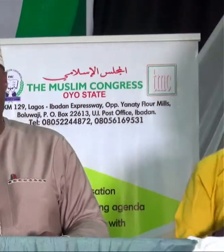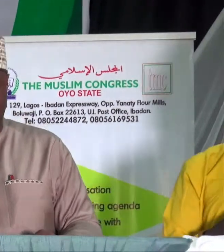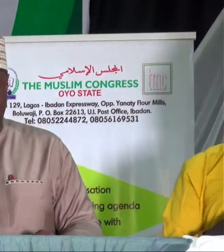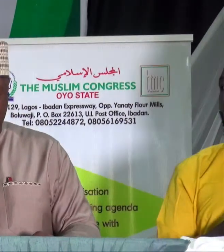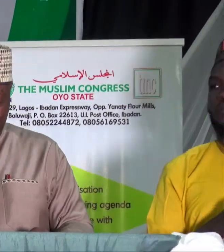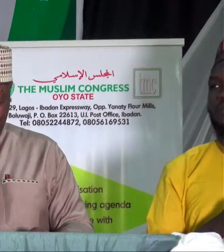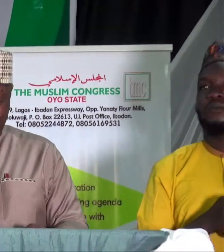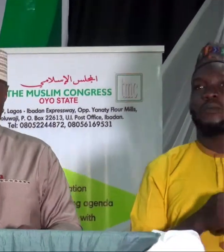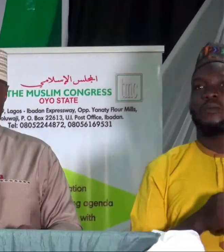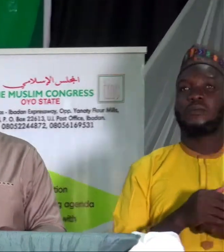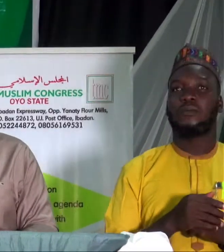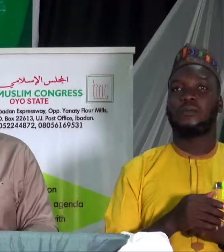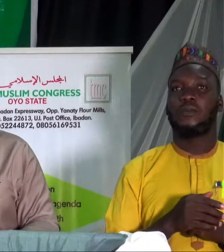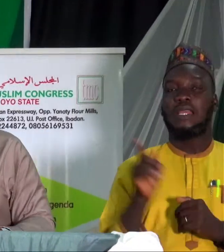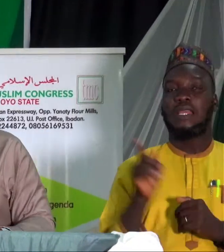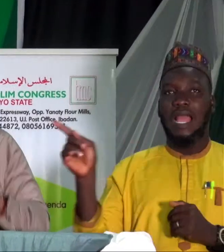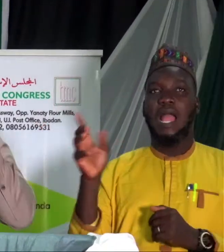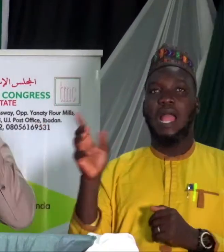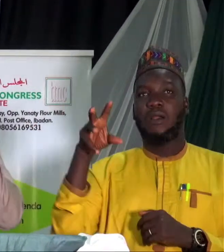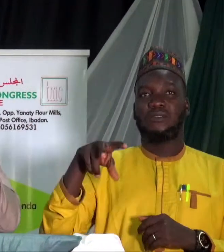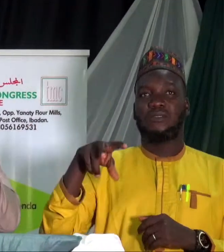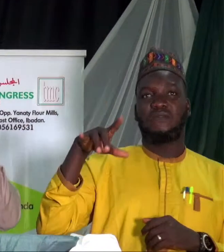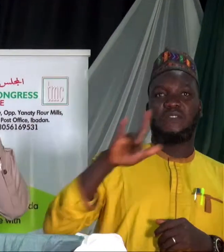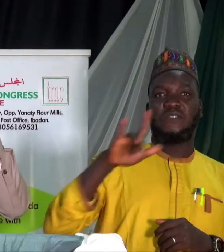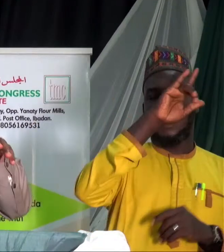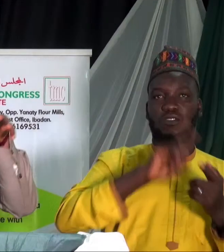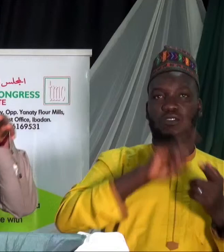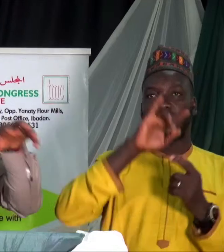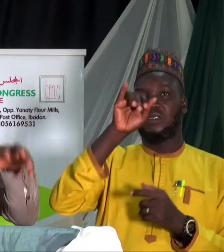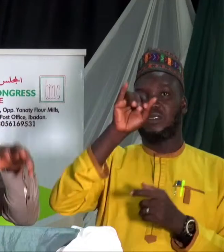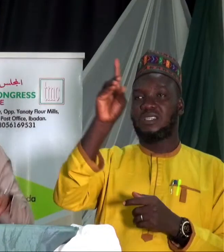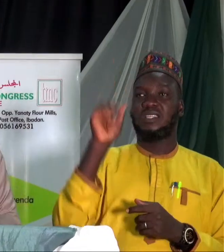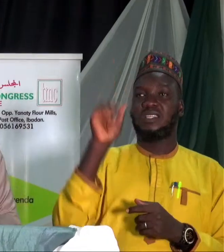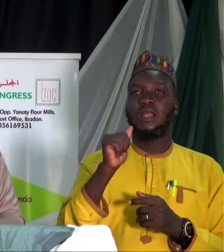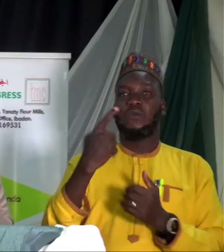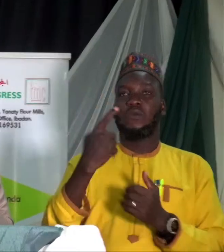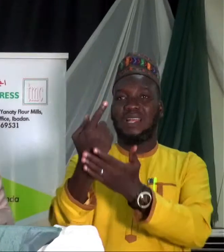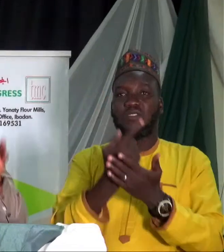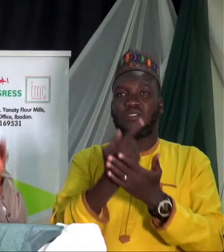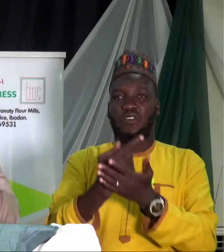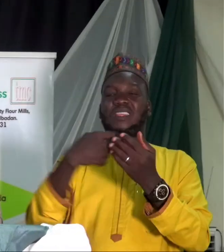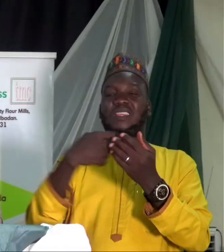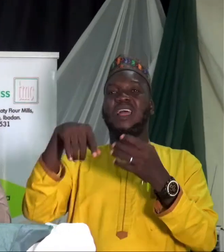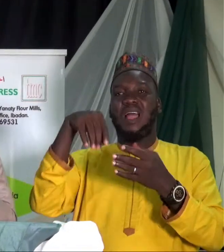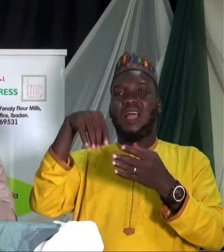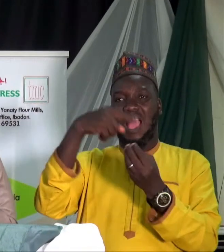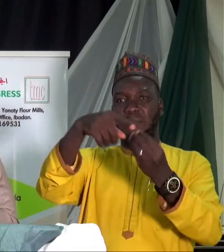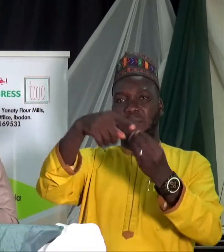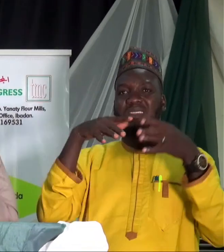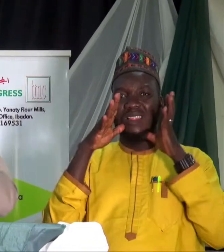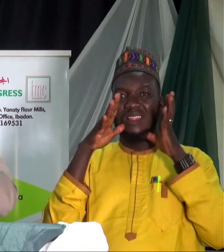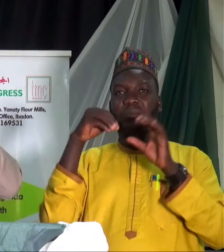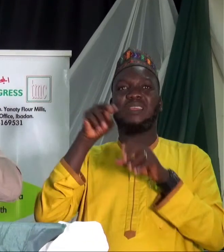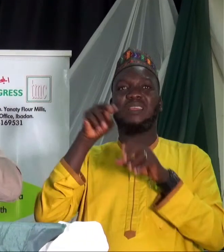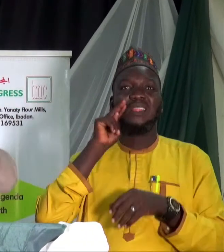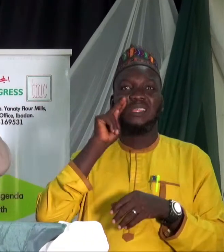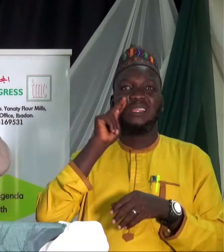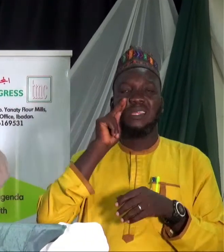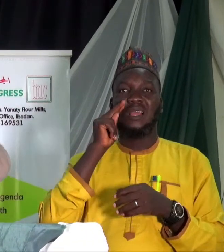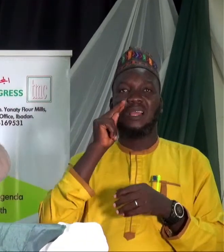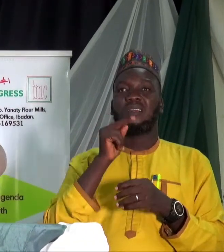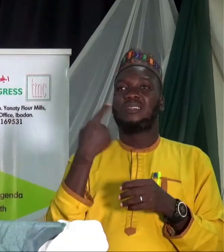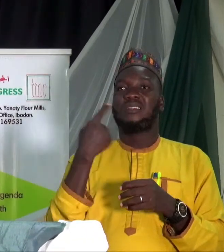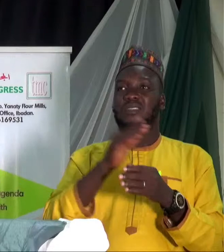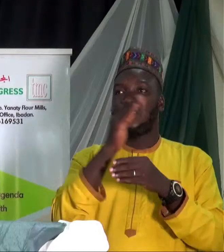Jidah we are now discussing about Islam in Nigeria and conclusion wọn náà ni wípé àwọn Nigerian Muslims